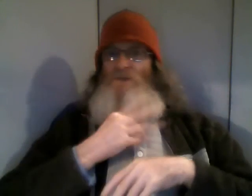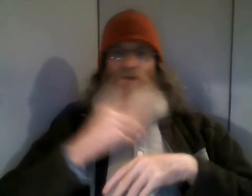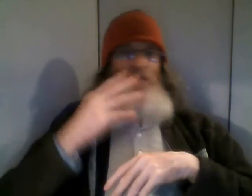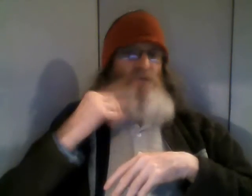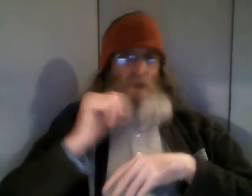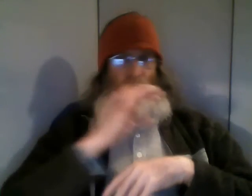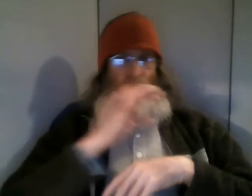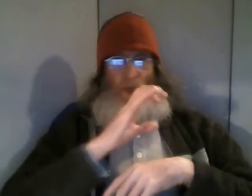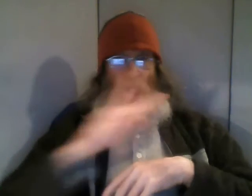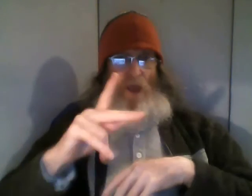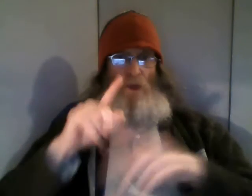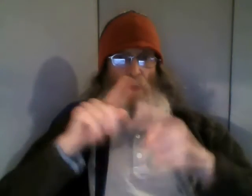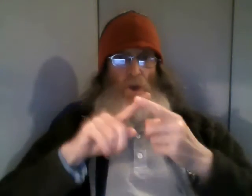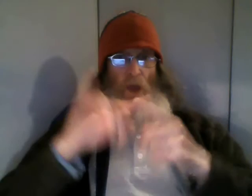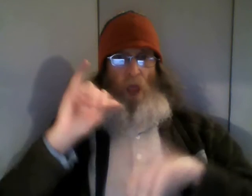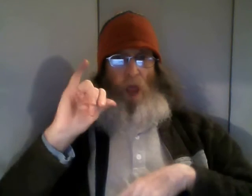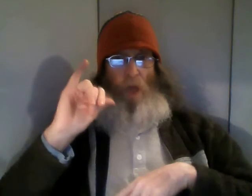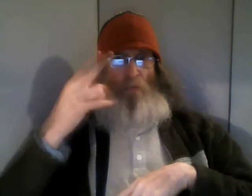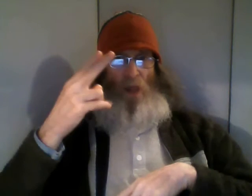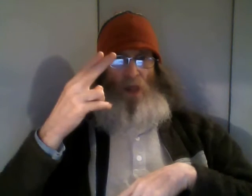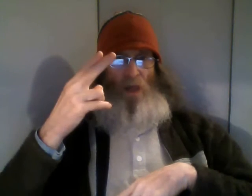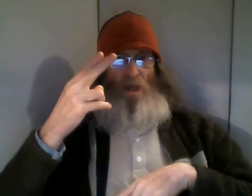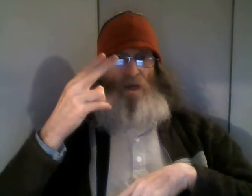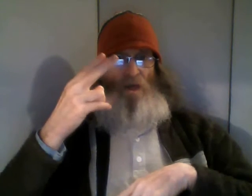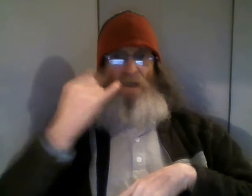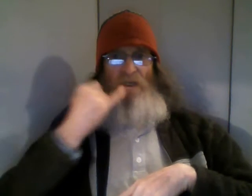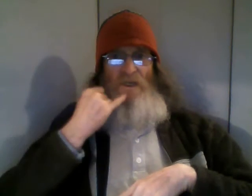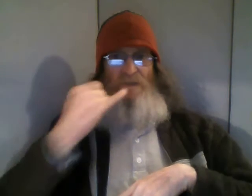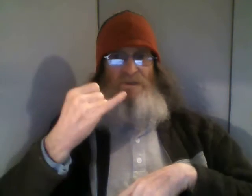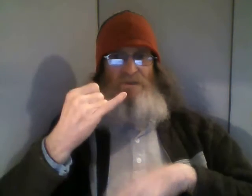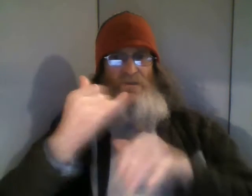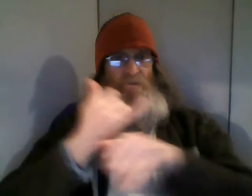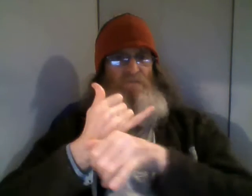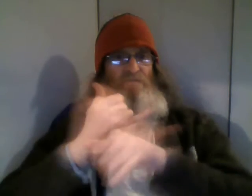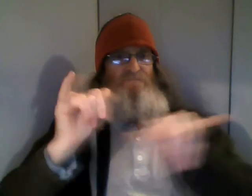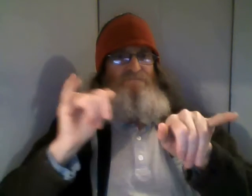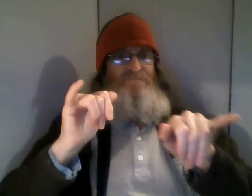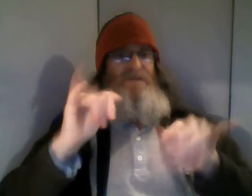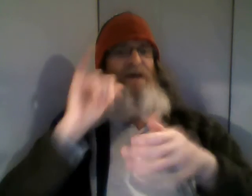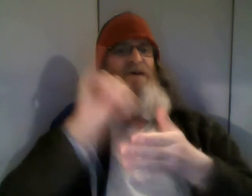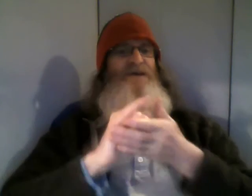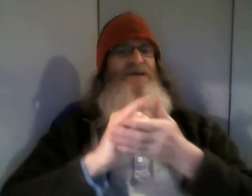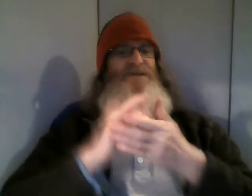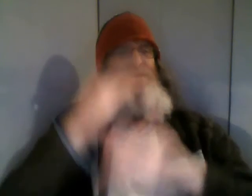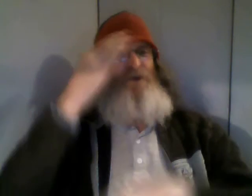nails. Mm-hmm. Well, we'll send these to the lab and hopefully have news by day's end.